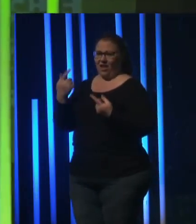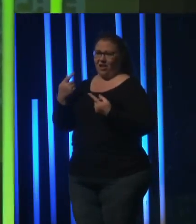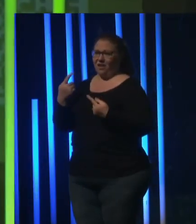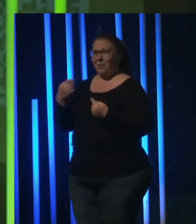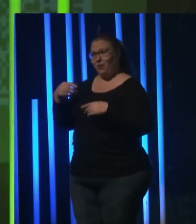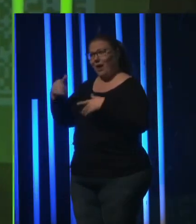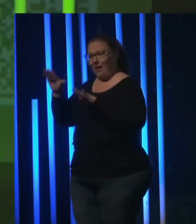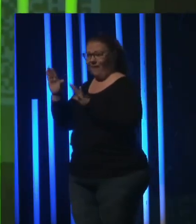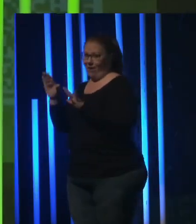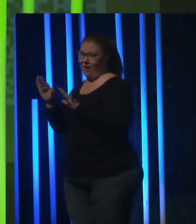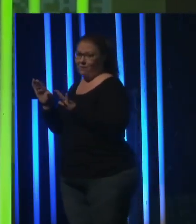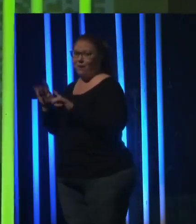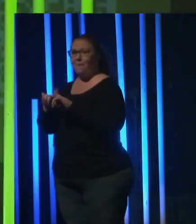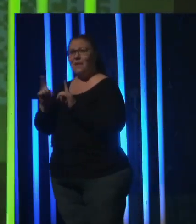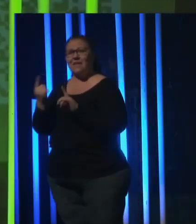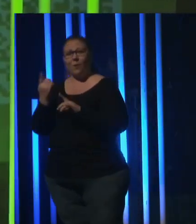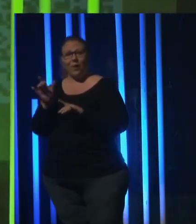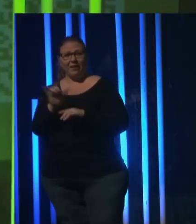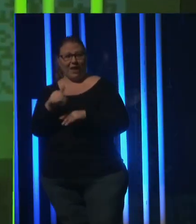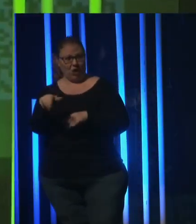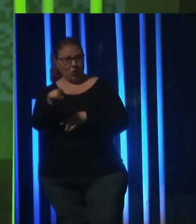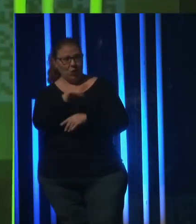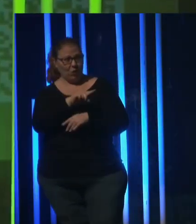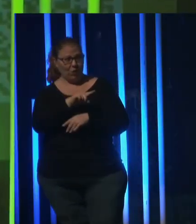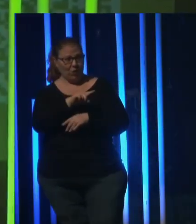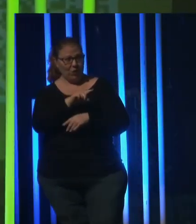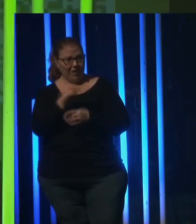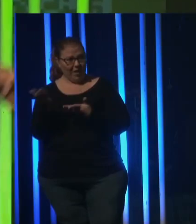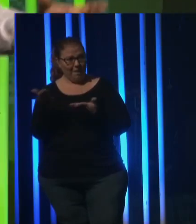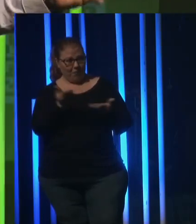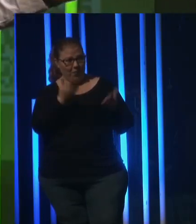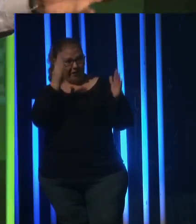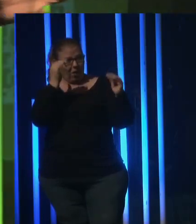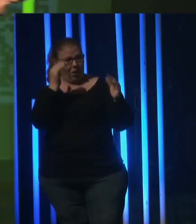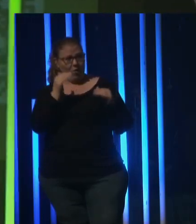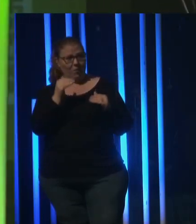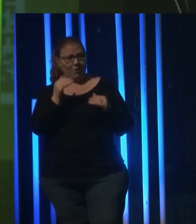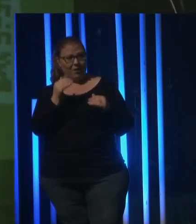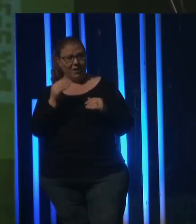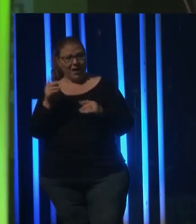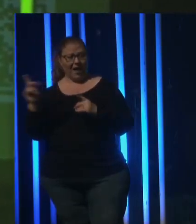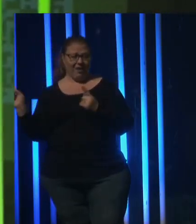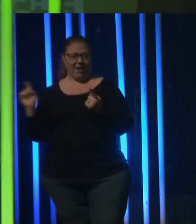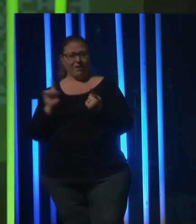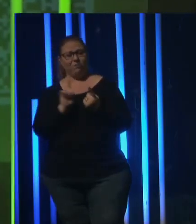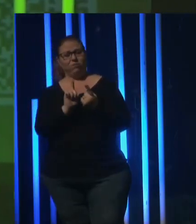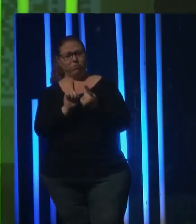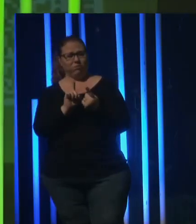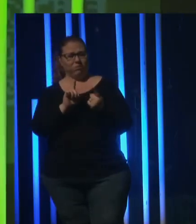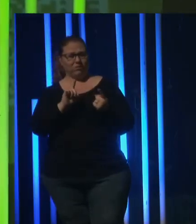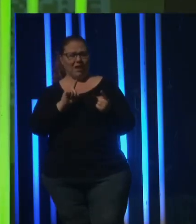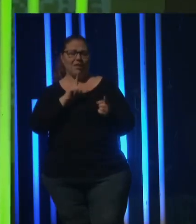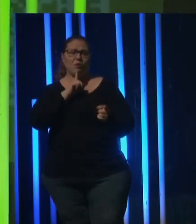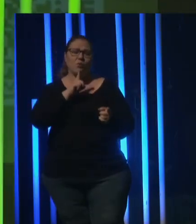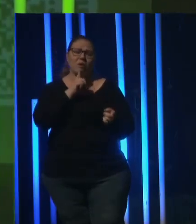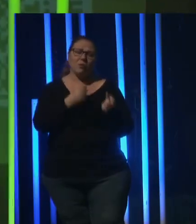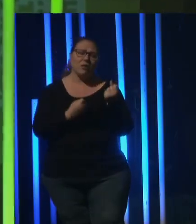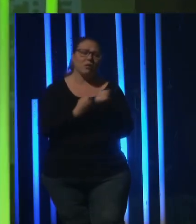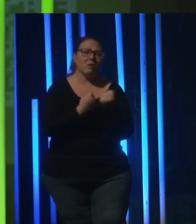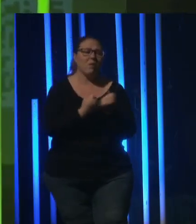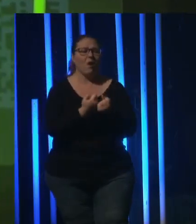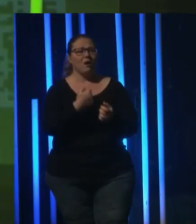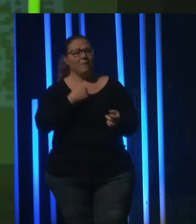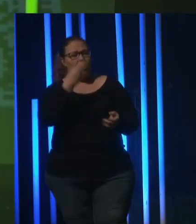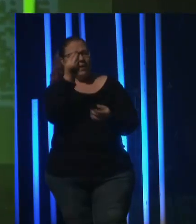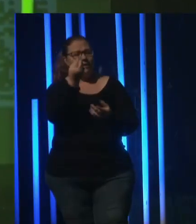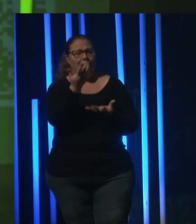know what? Someone like you, an ambassador of hope, they came along and they ministered to me and they let